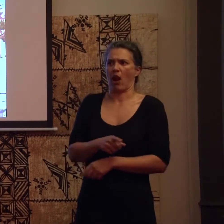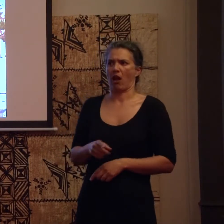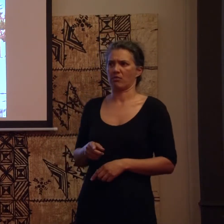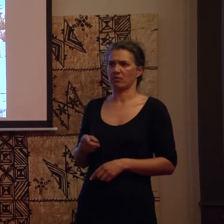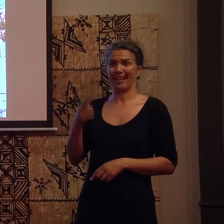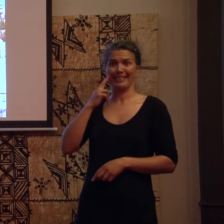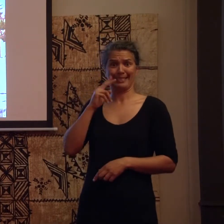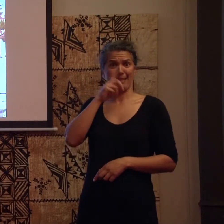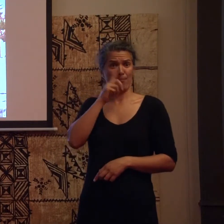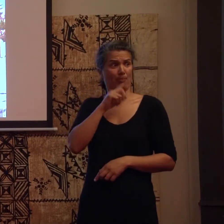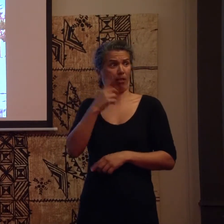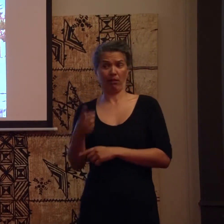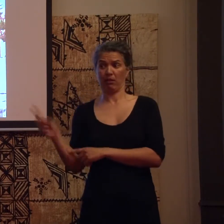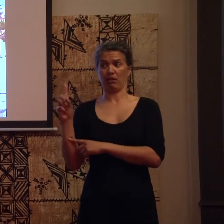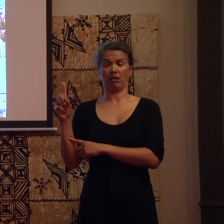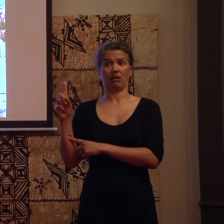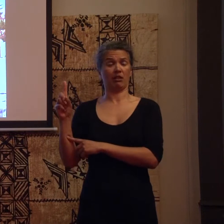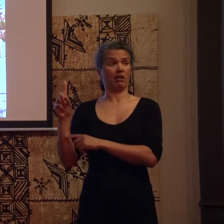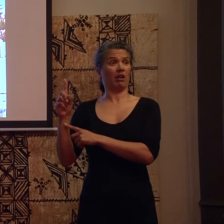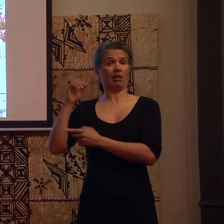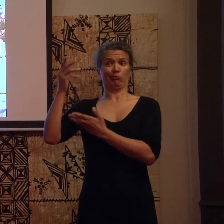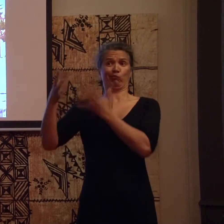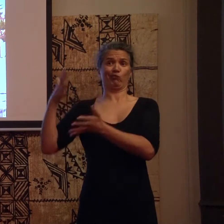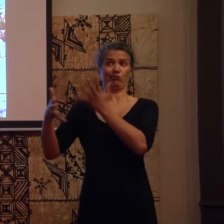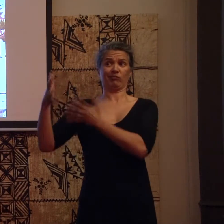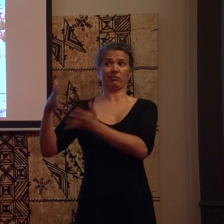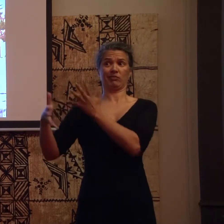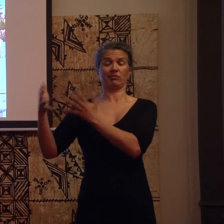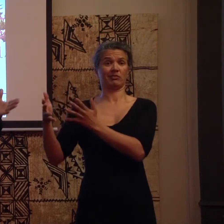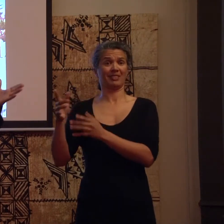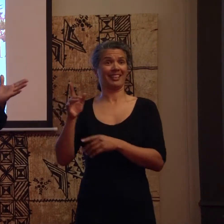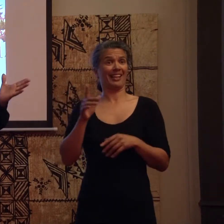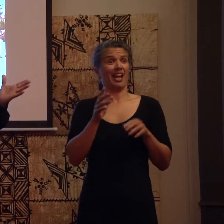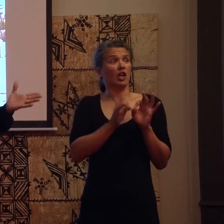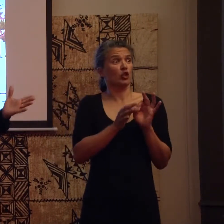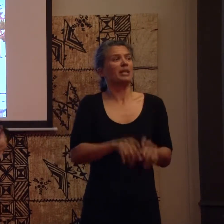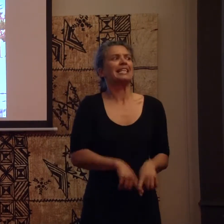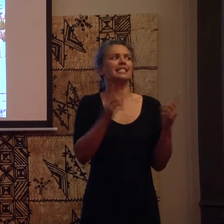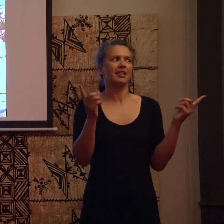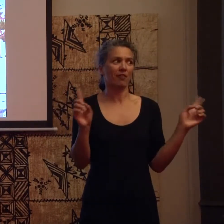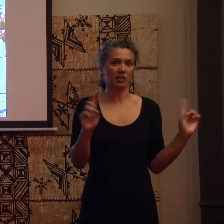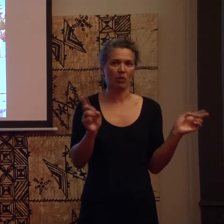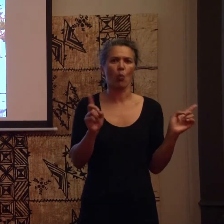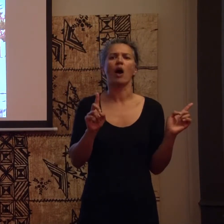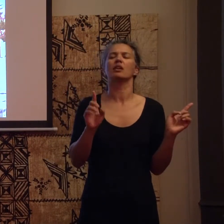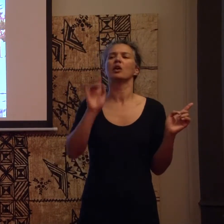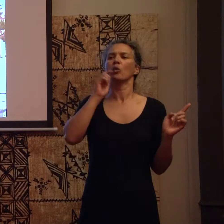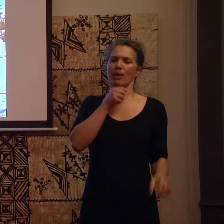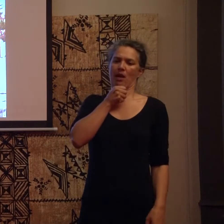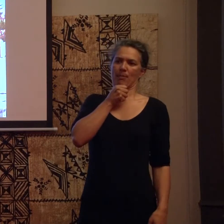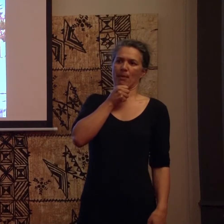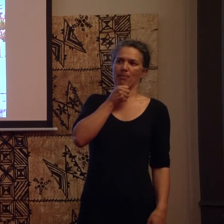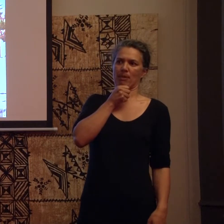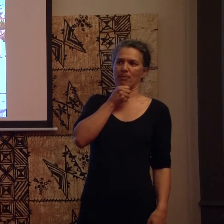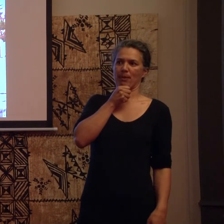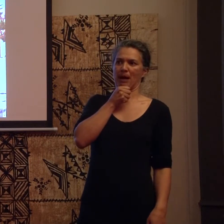presenters are members of the deaf community, and they're going to be presenting using signing, and Tania and Harry are going to be interpreting that